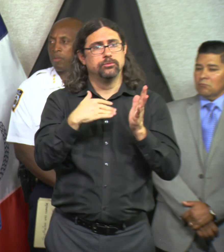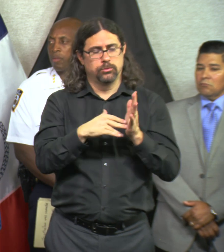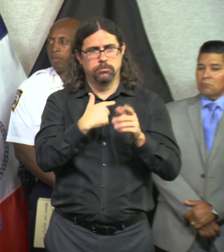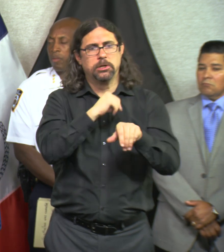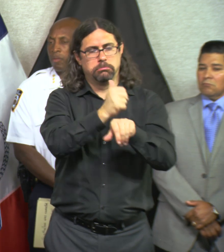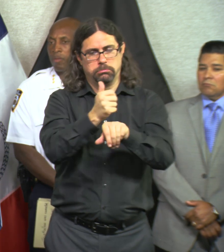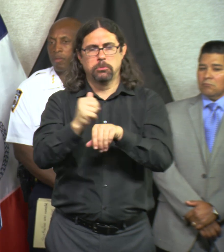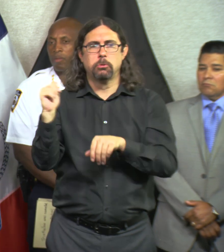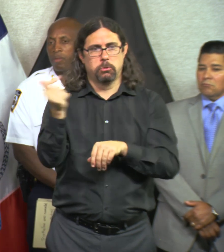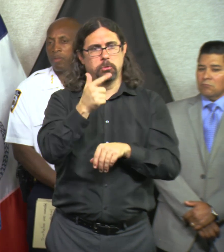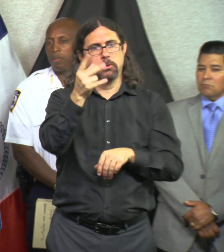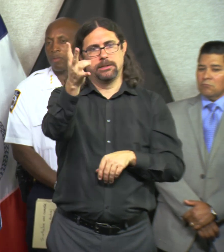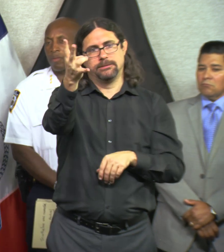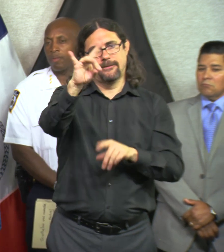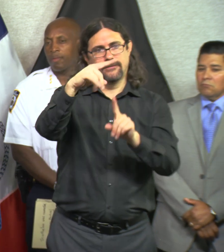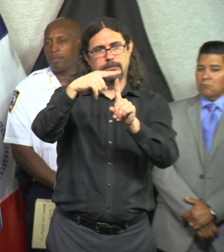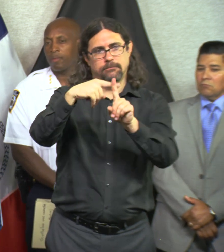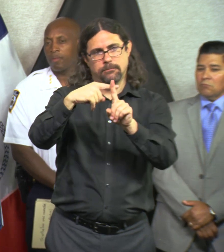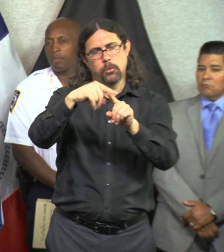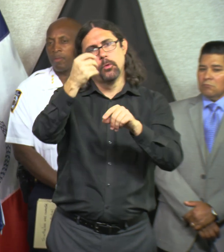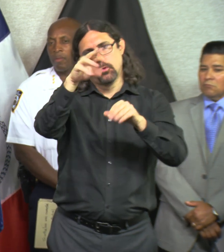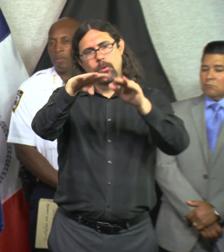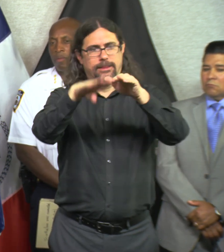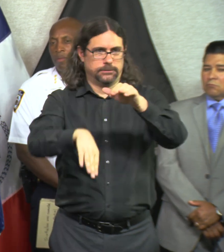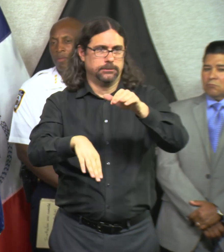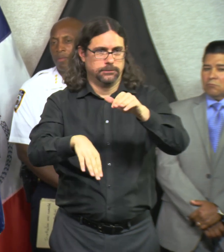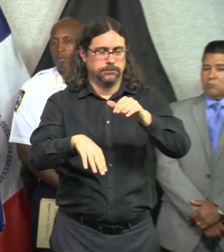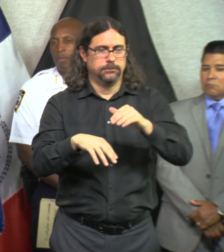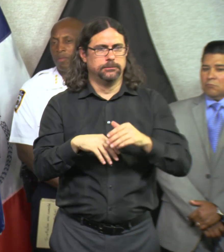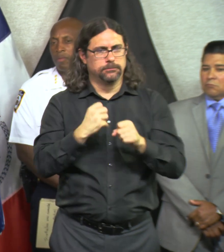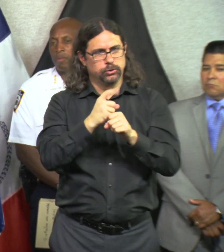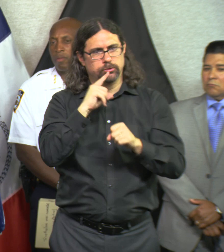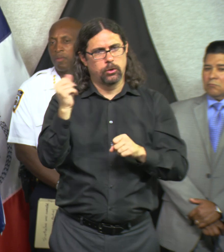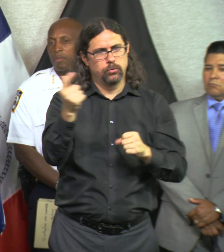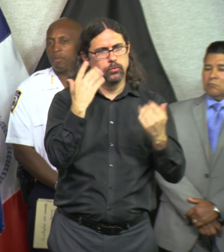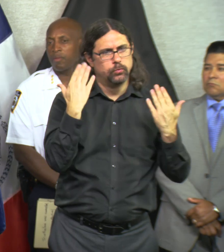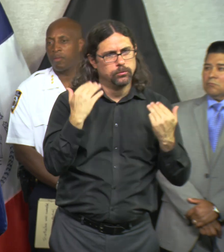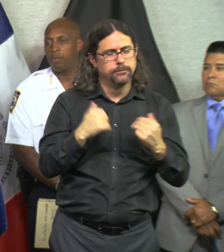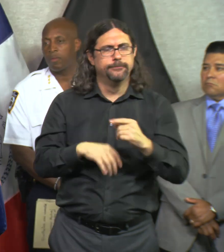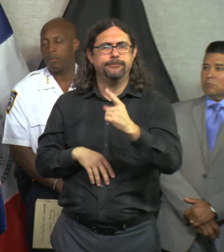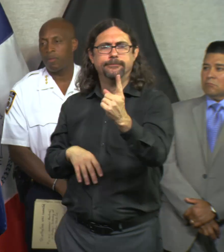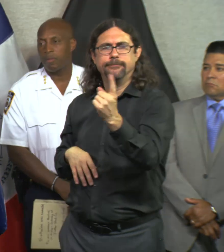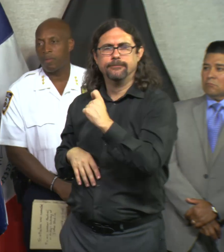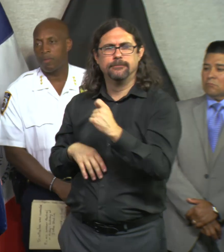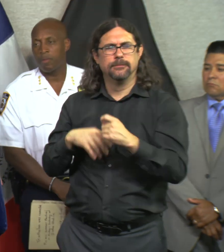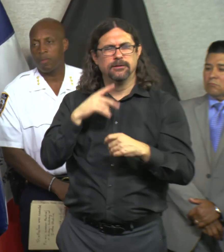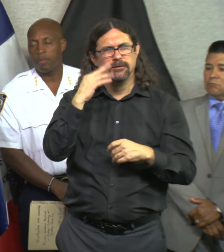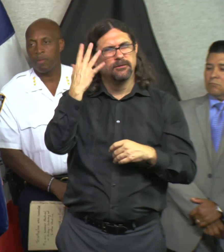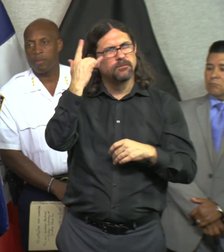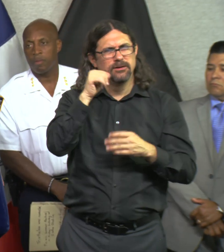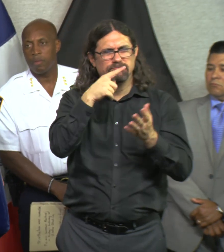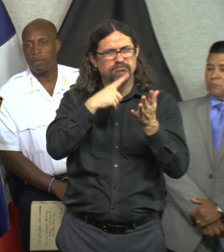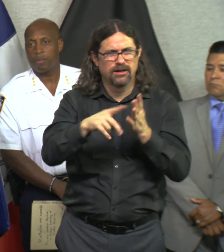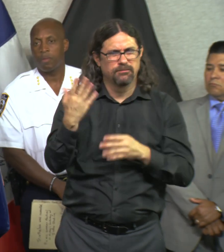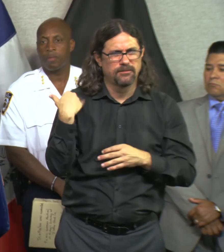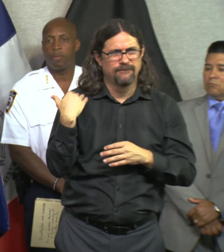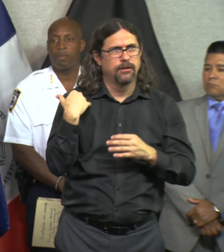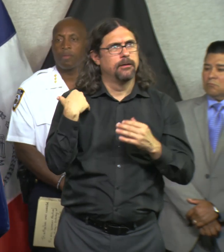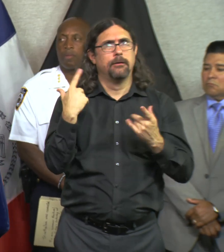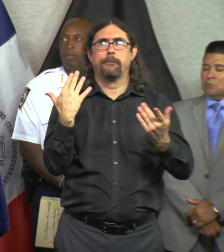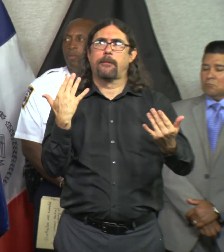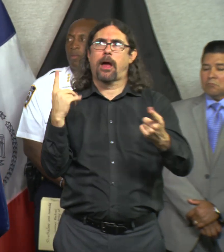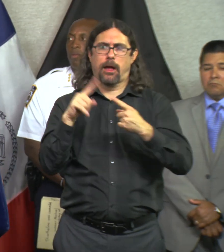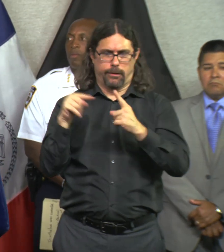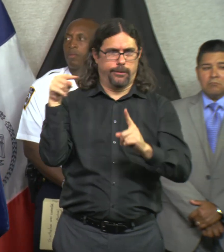cooler. Is there a reason why they weren't checked on before this situation, before we started asking questions? Look, that it was unacceptable